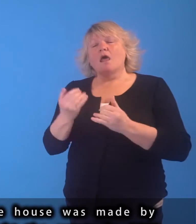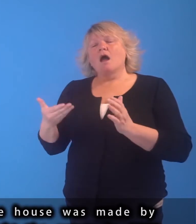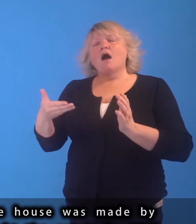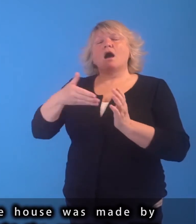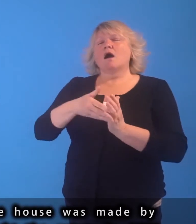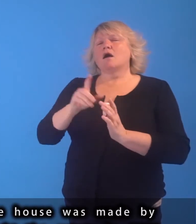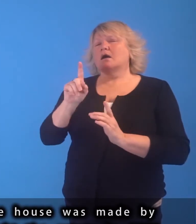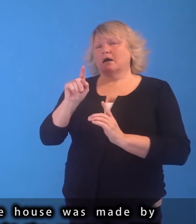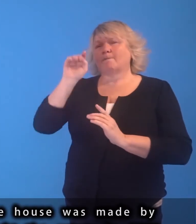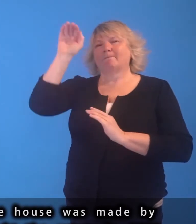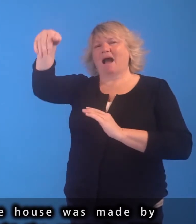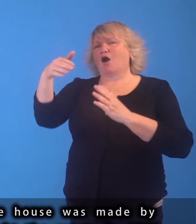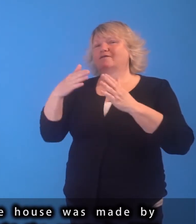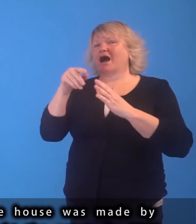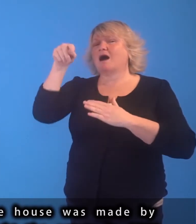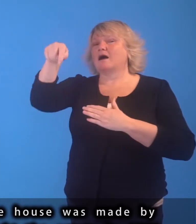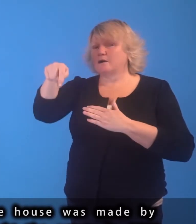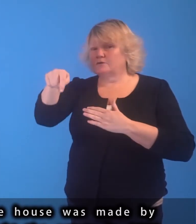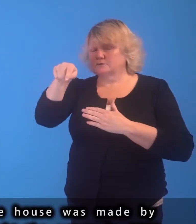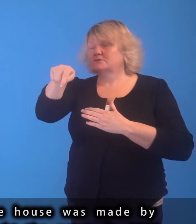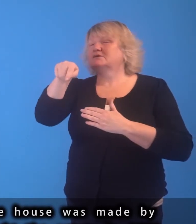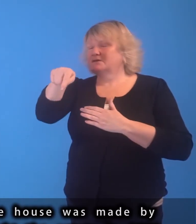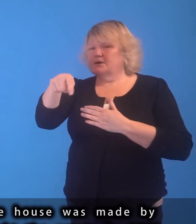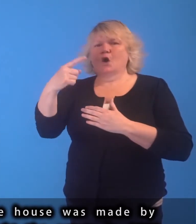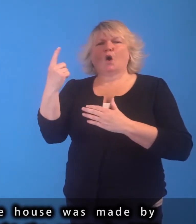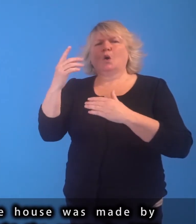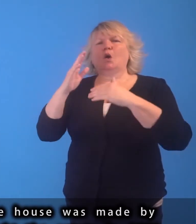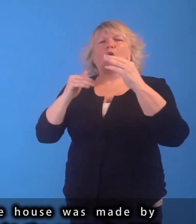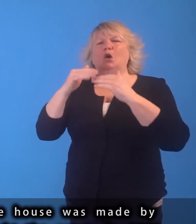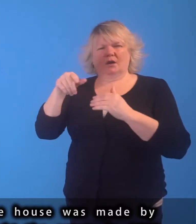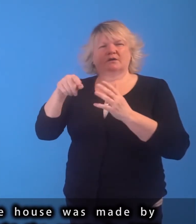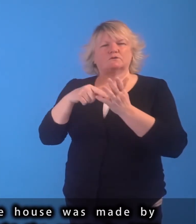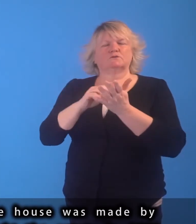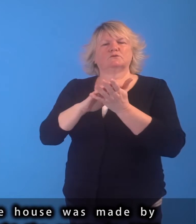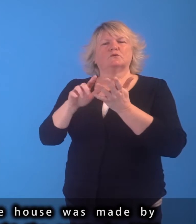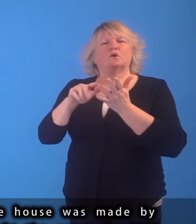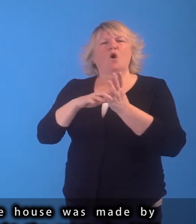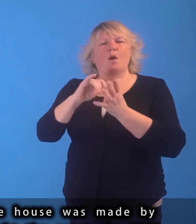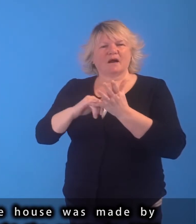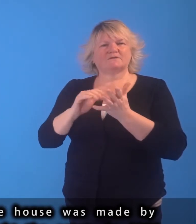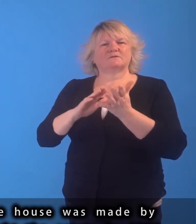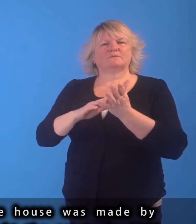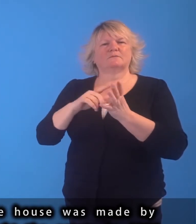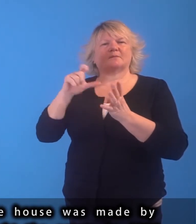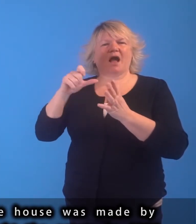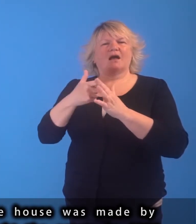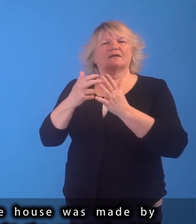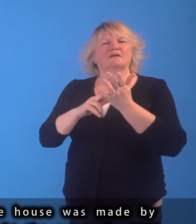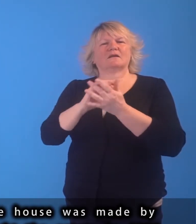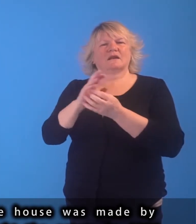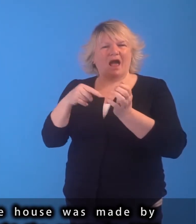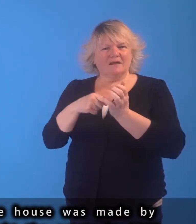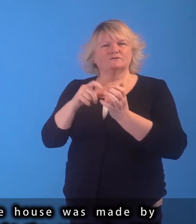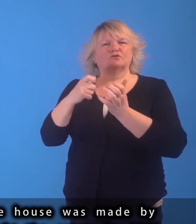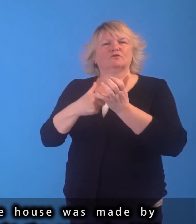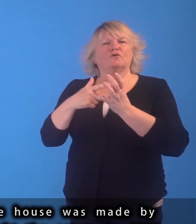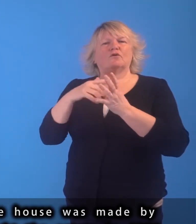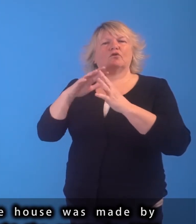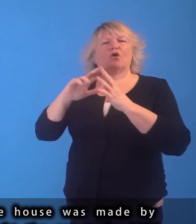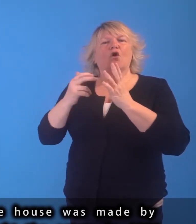The final addition to the rear of the house was made by Thomas McKnight Crawford,